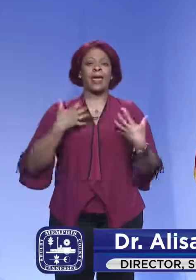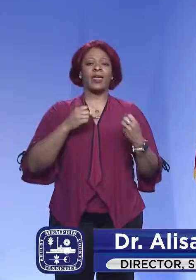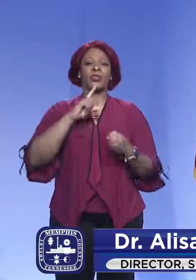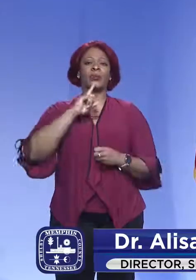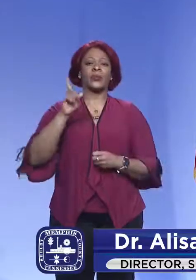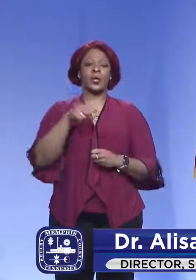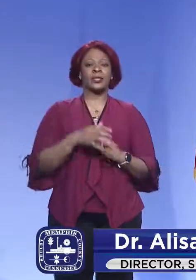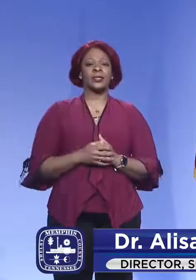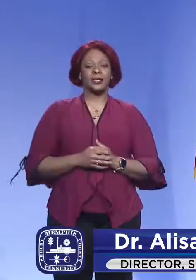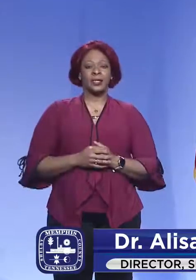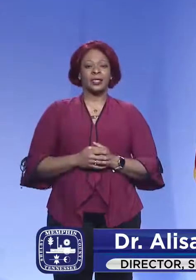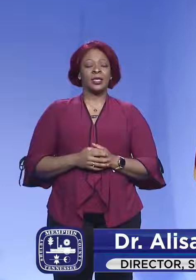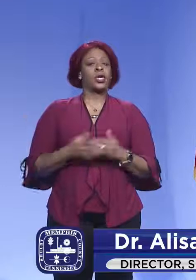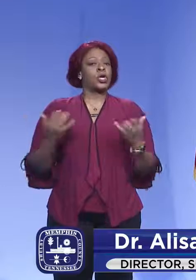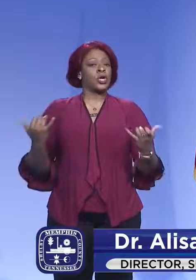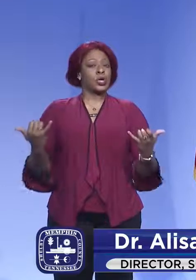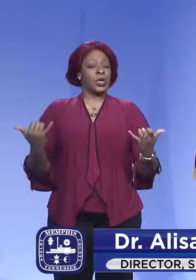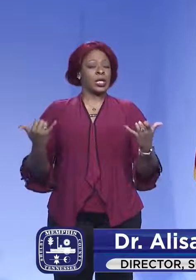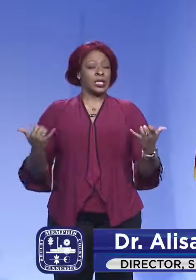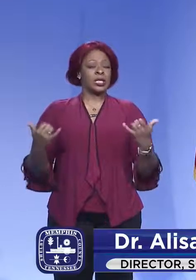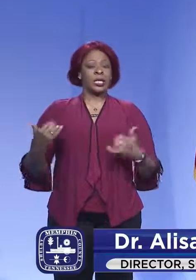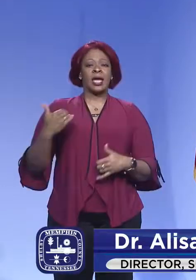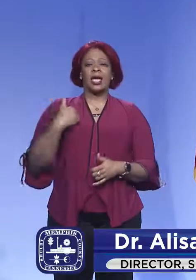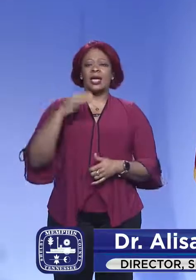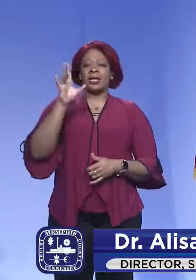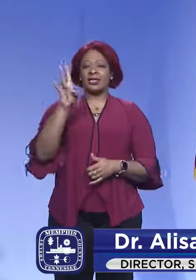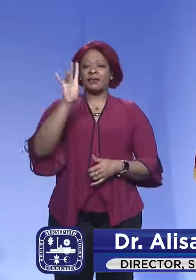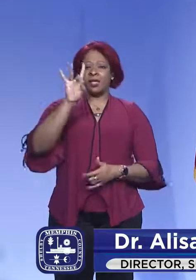directive. So at the current time, we have